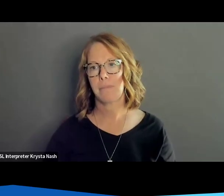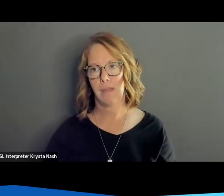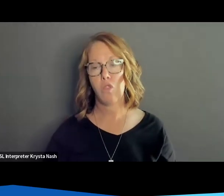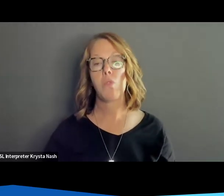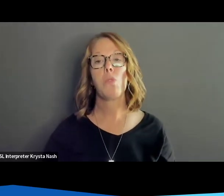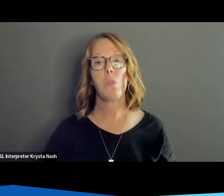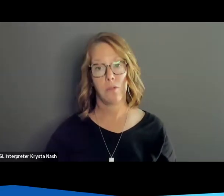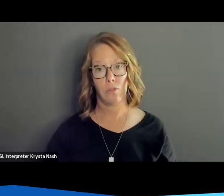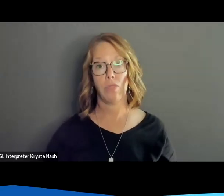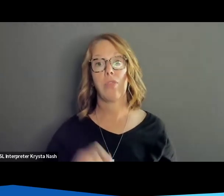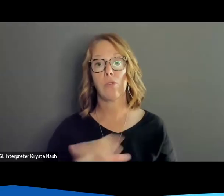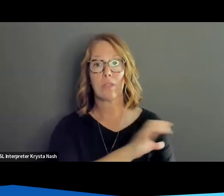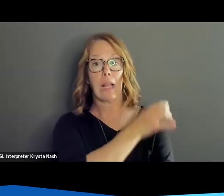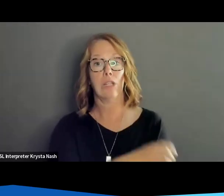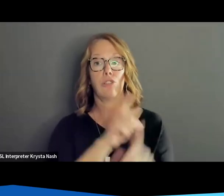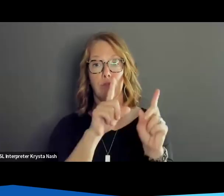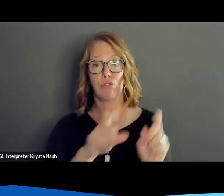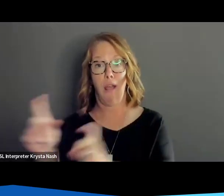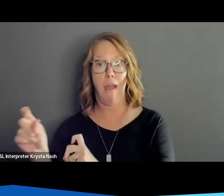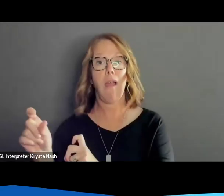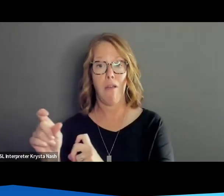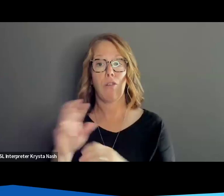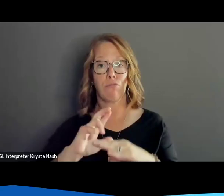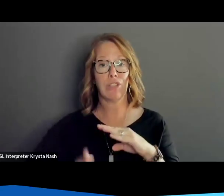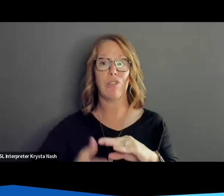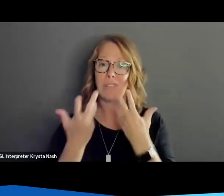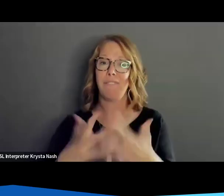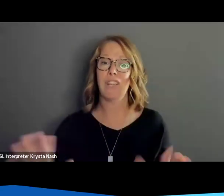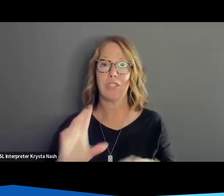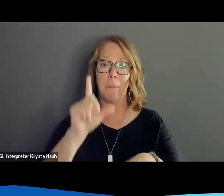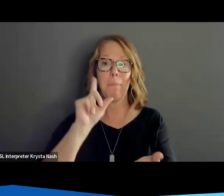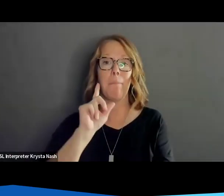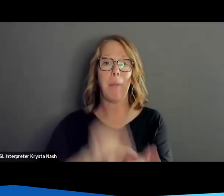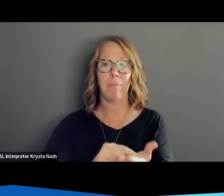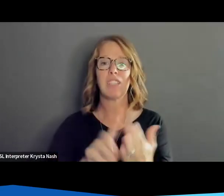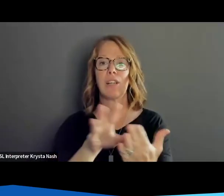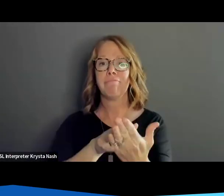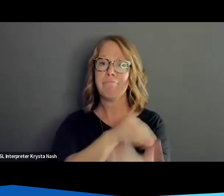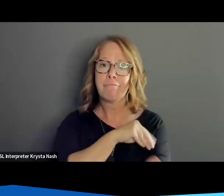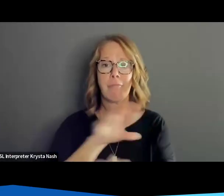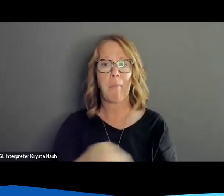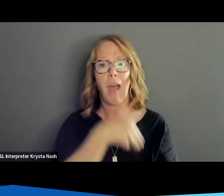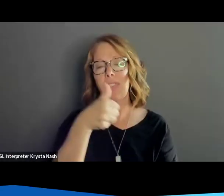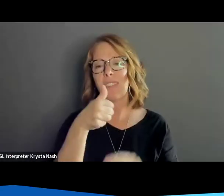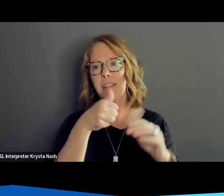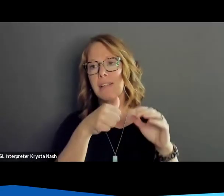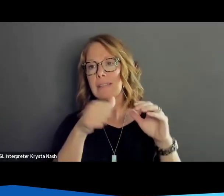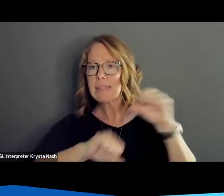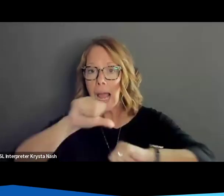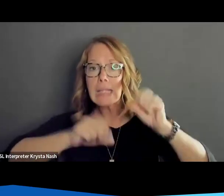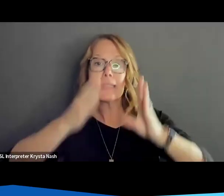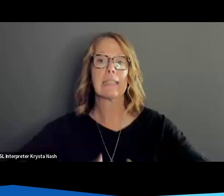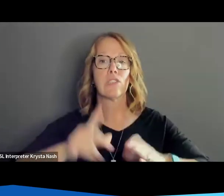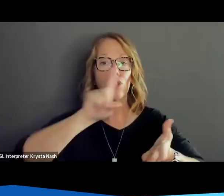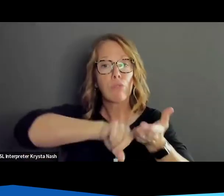Those clinical trial results have been published and they've been replicated by other scientists and researchers. And so this is a